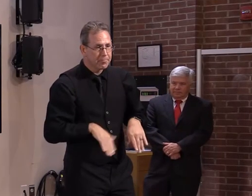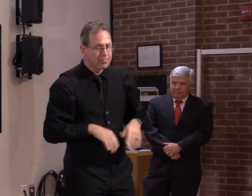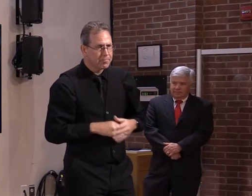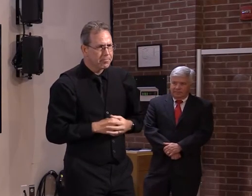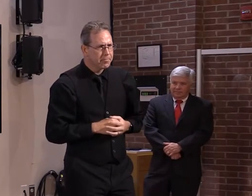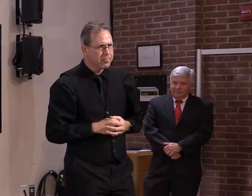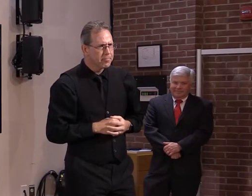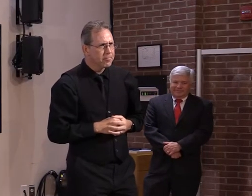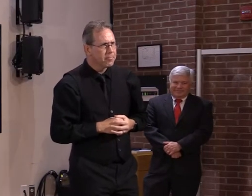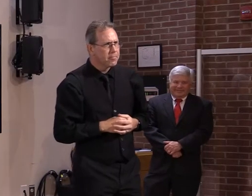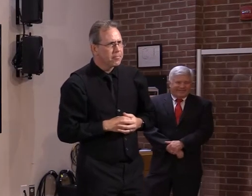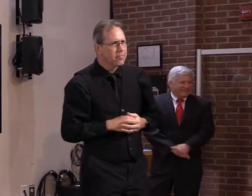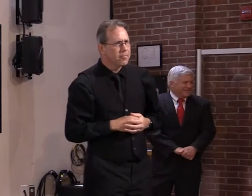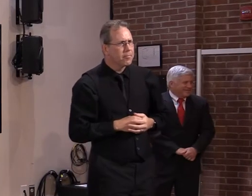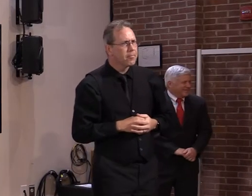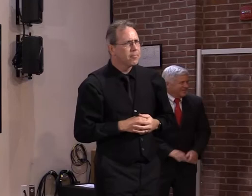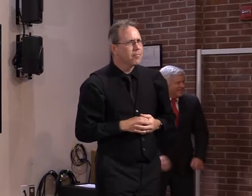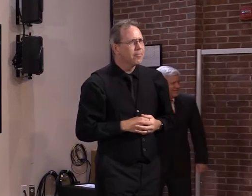Thank you, Mike.